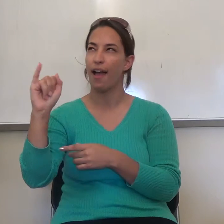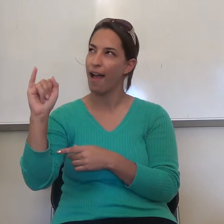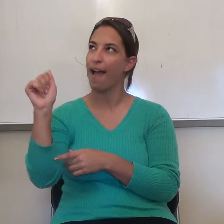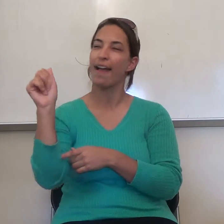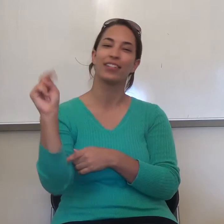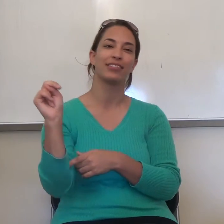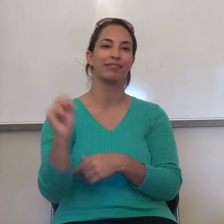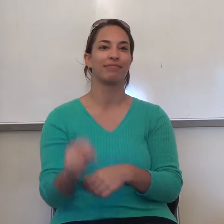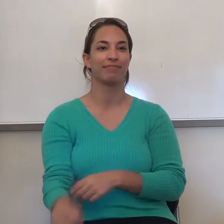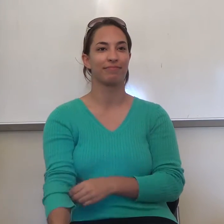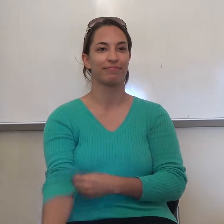Yeah. Woo.